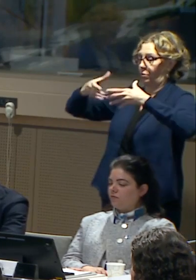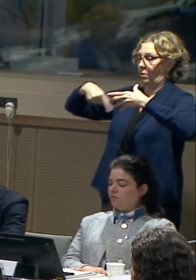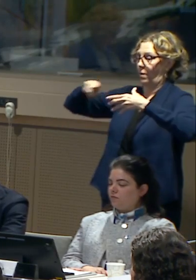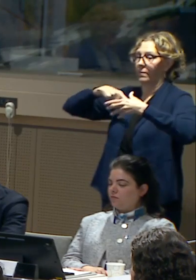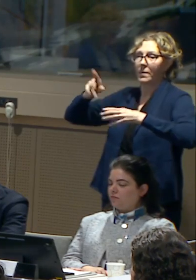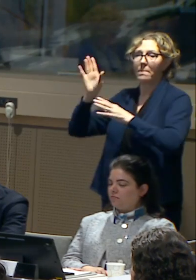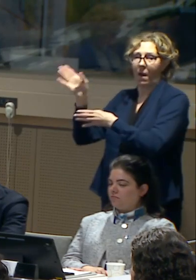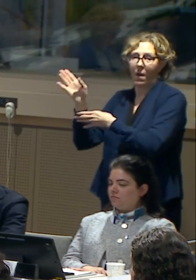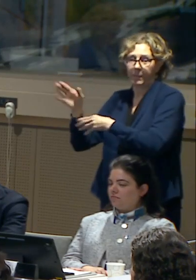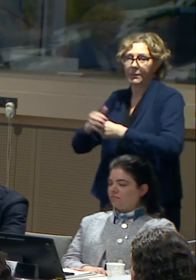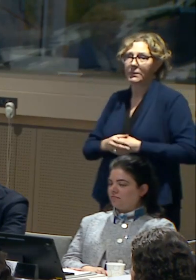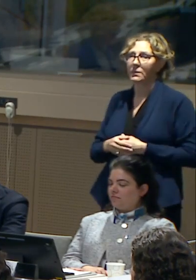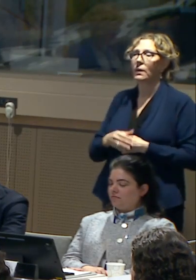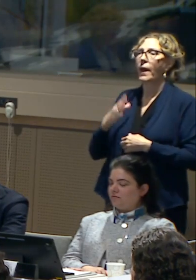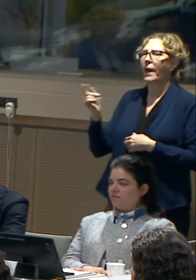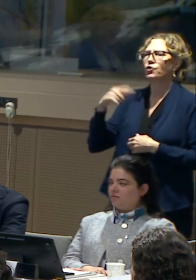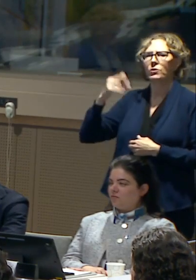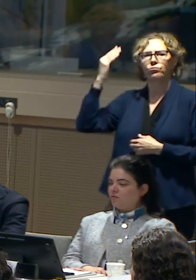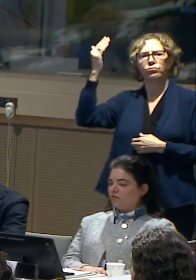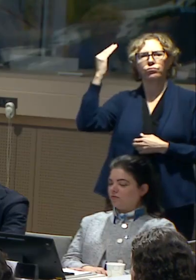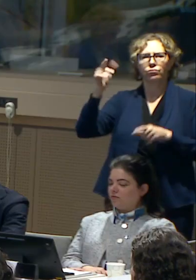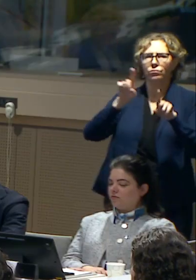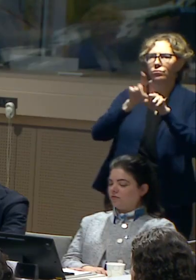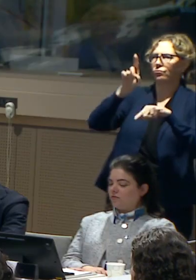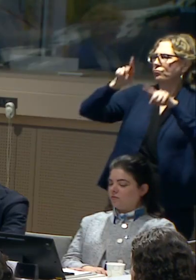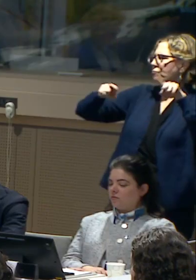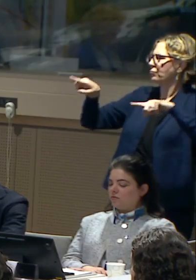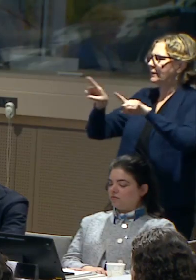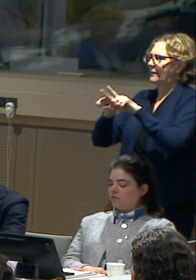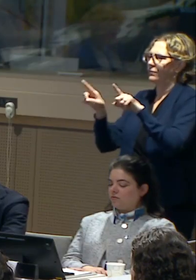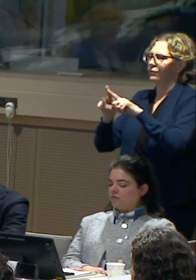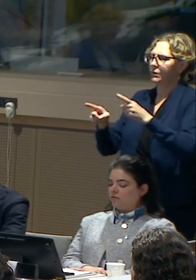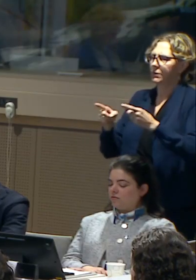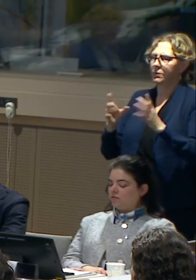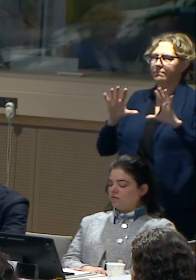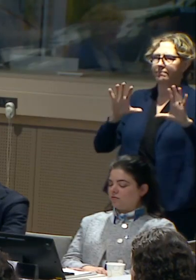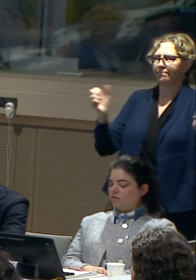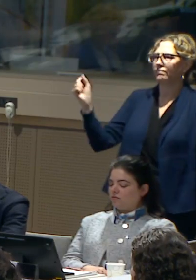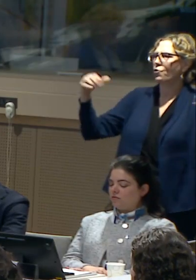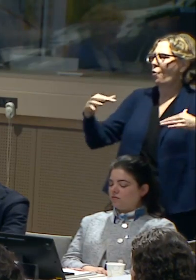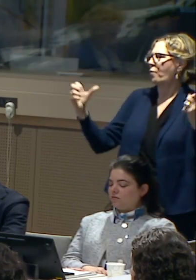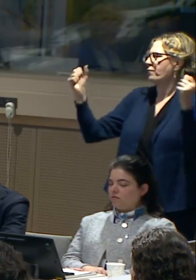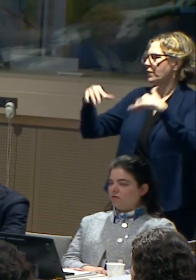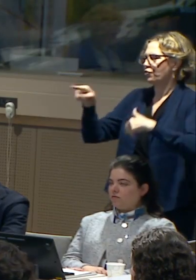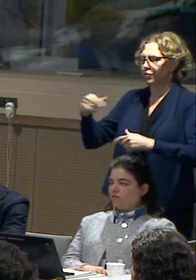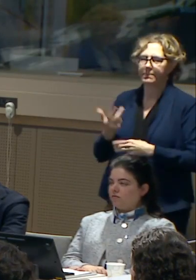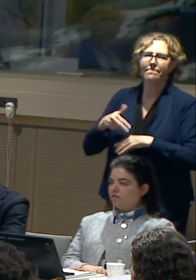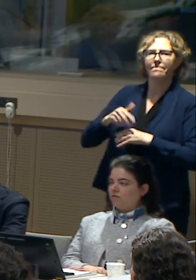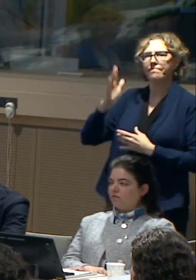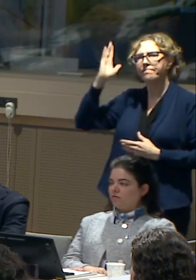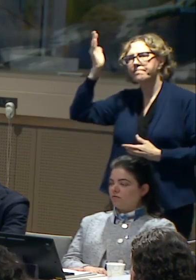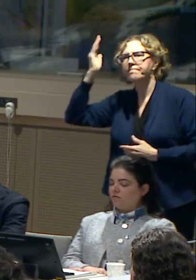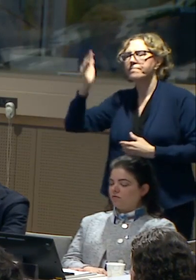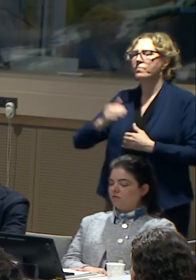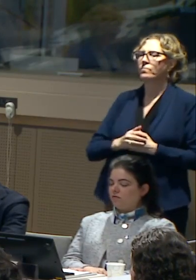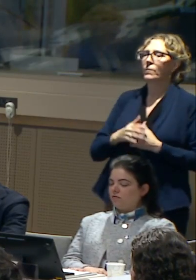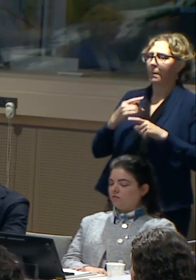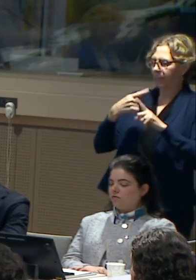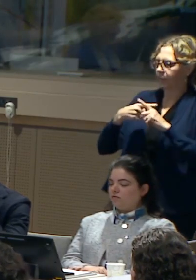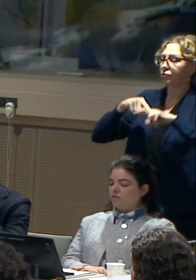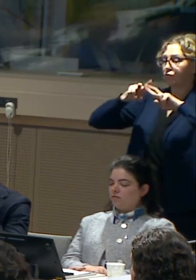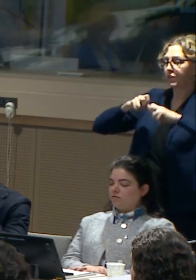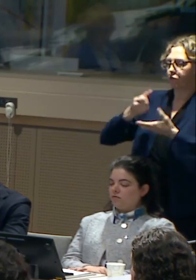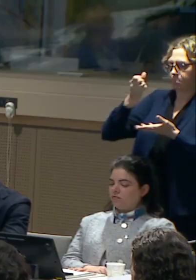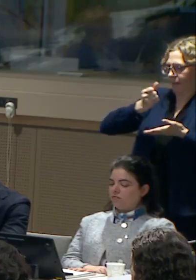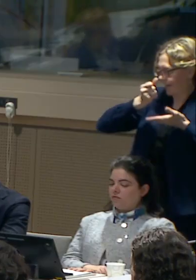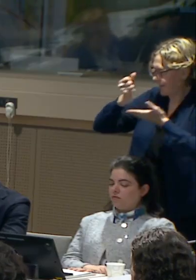has presented like at a number of different conferences and academic gatherings, and was awarded a number of research grants,